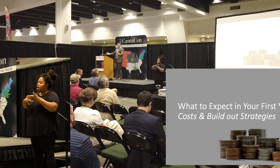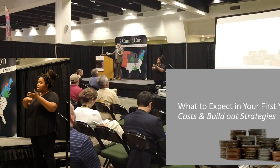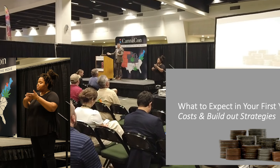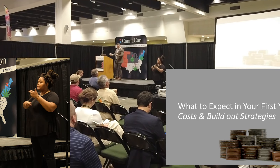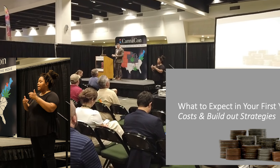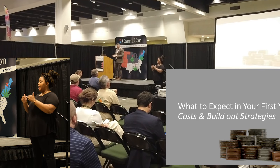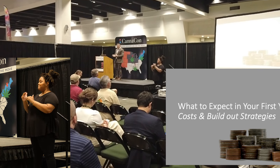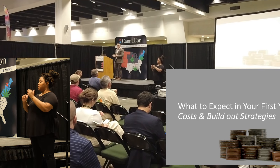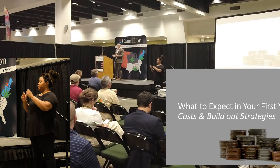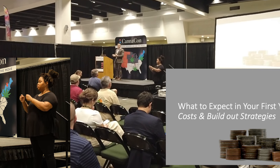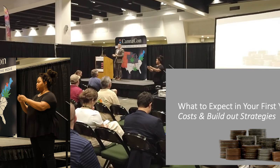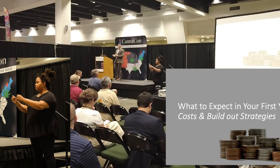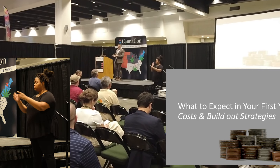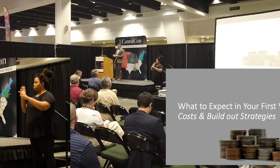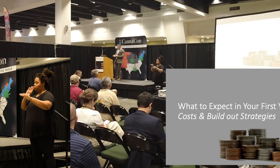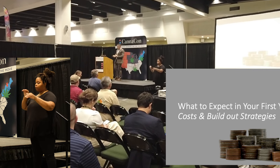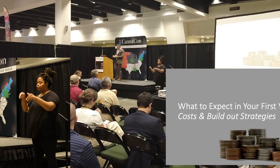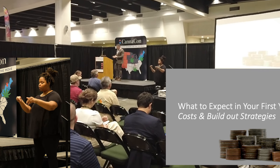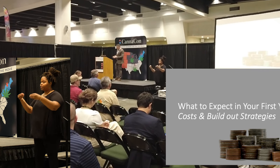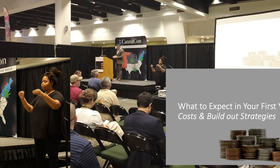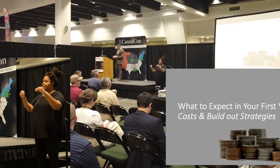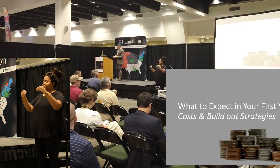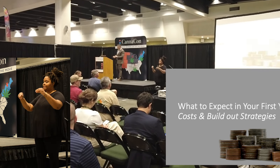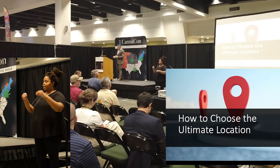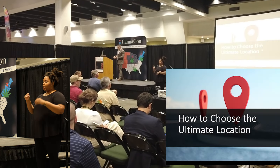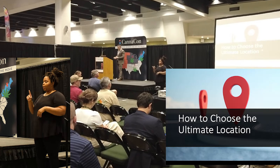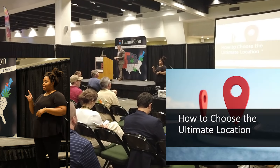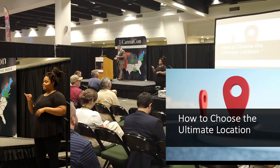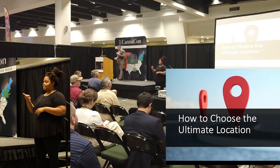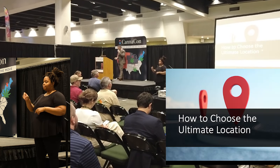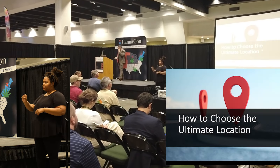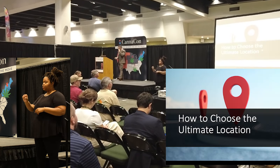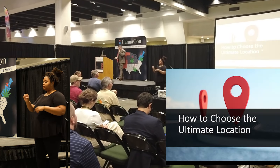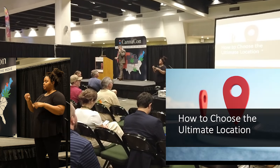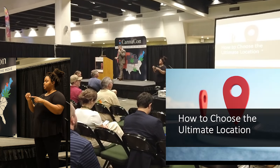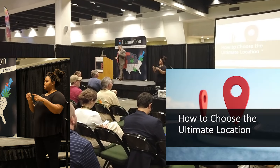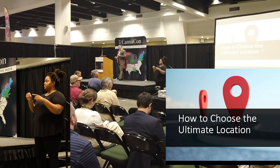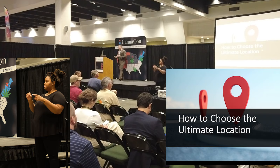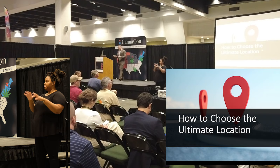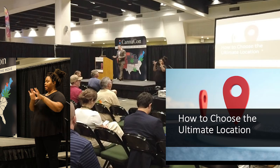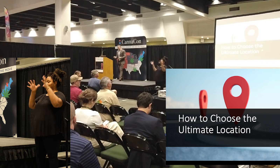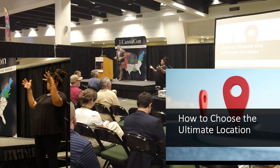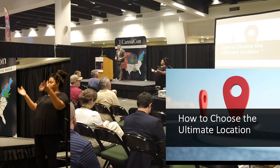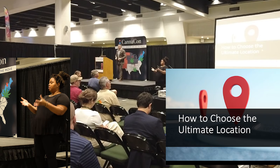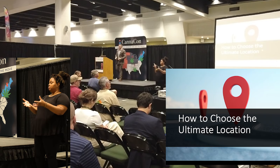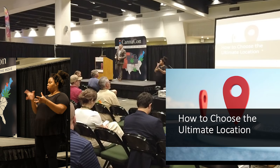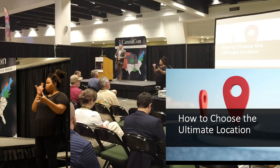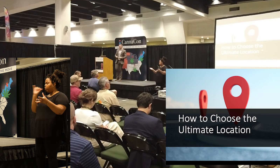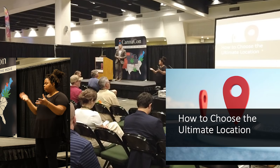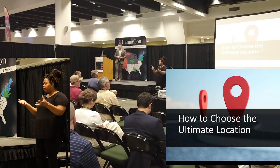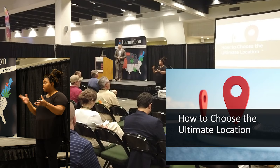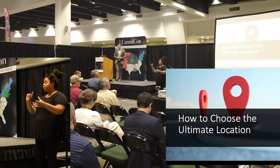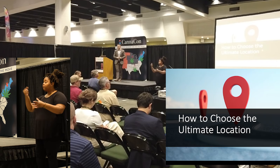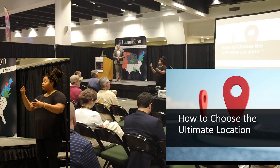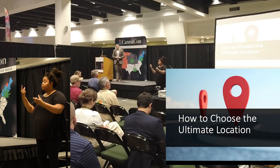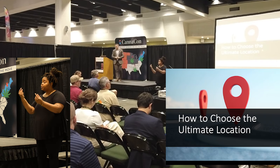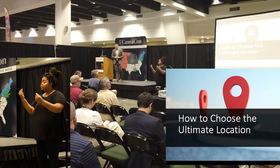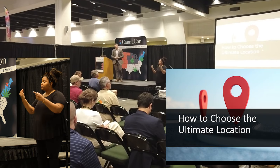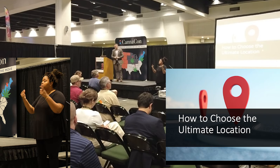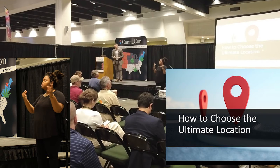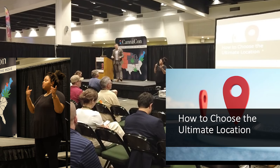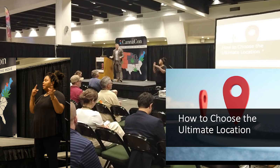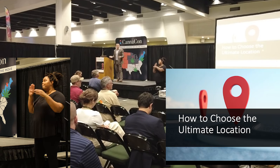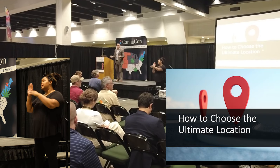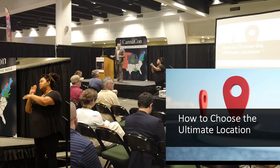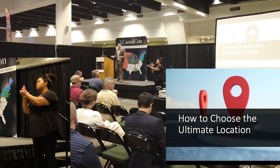of focus in a lot more on the retail dispensary aspect of what this is going to look like. And the first step, as we hear in business school